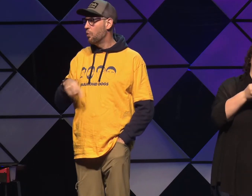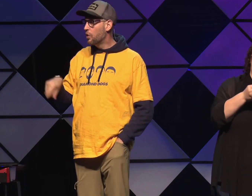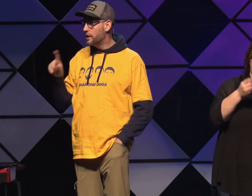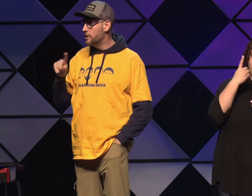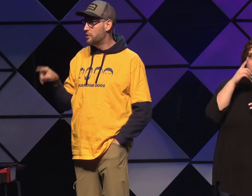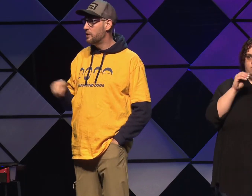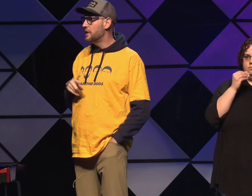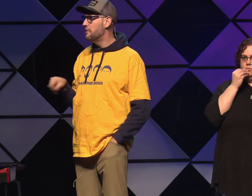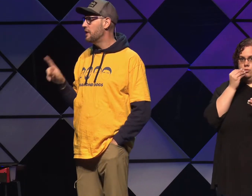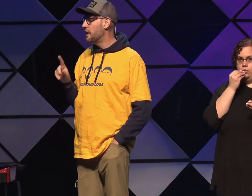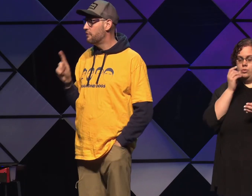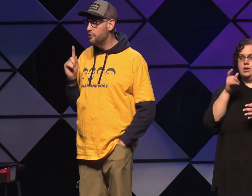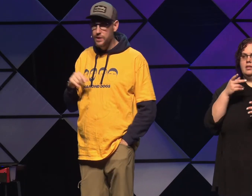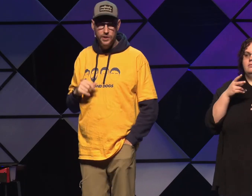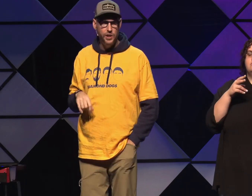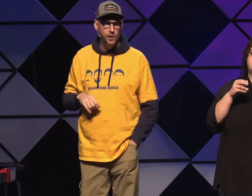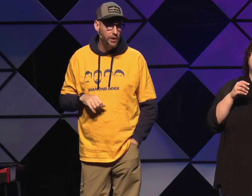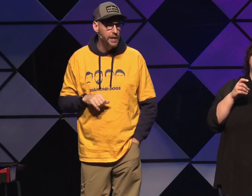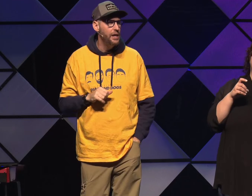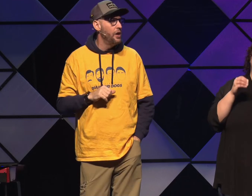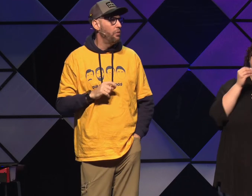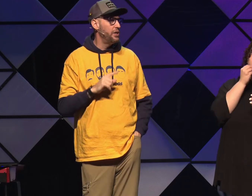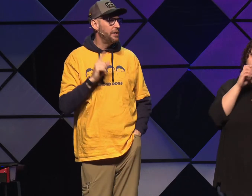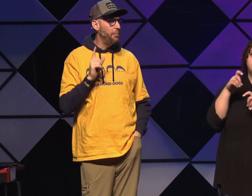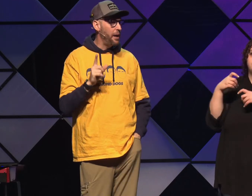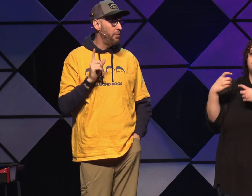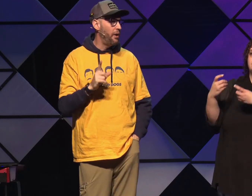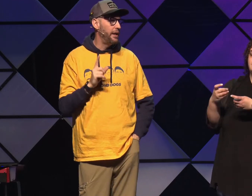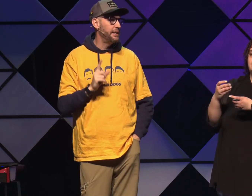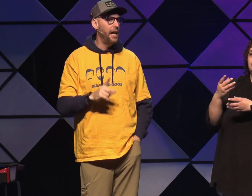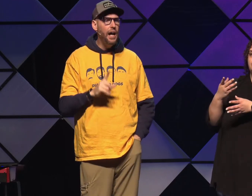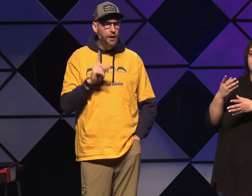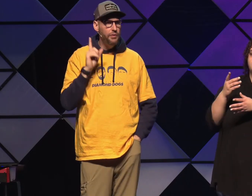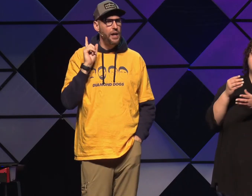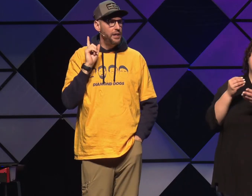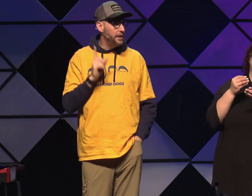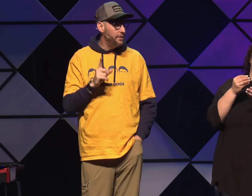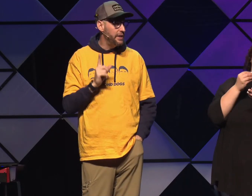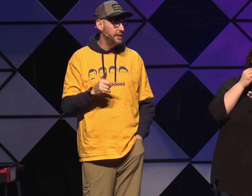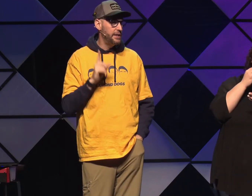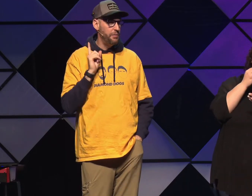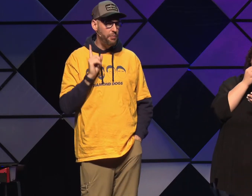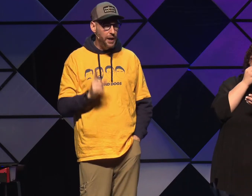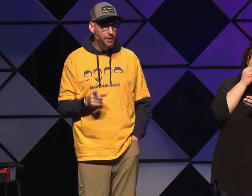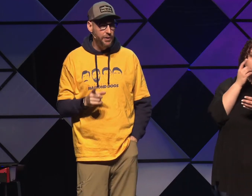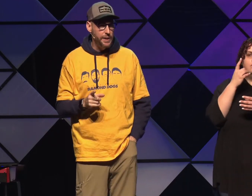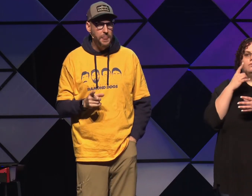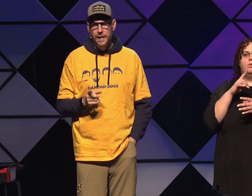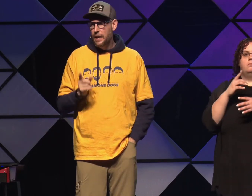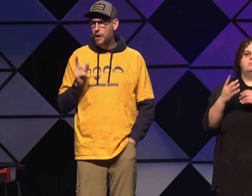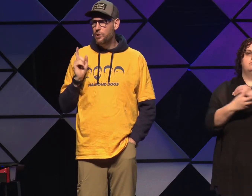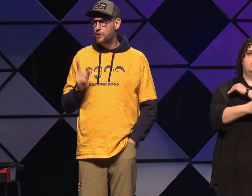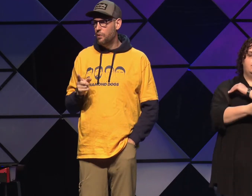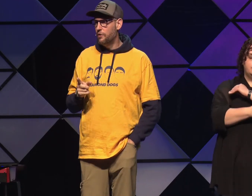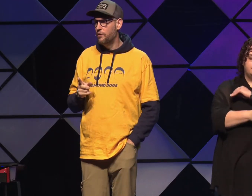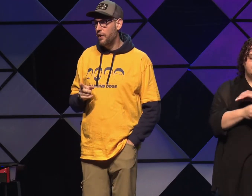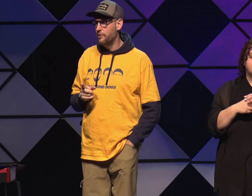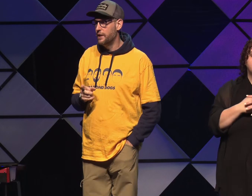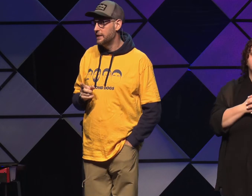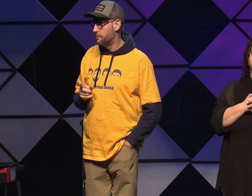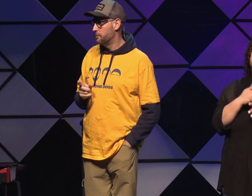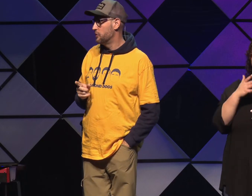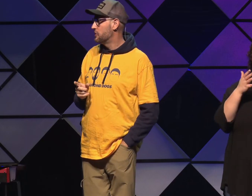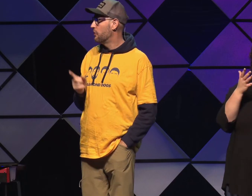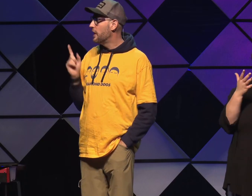are working to alleviate food insecurity, which is a byproduct of the living system of poverty. Which is one of our